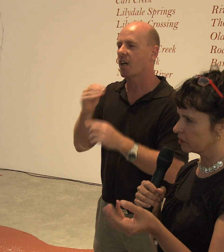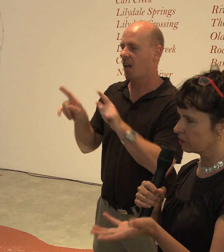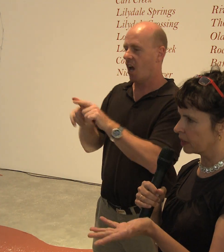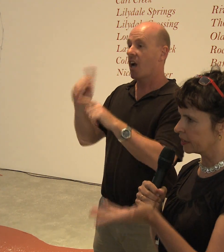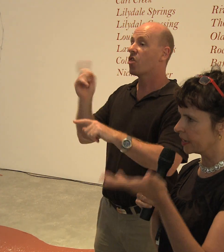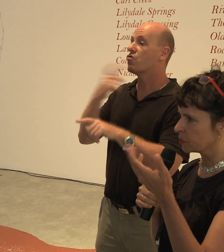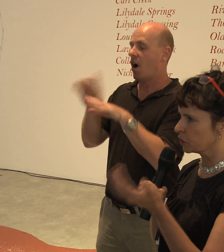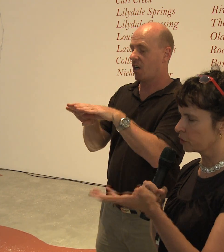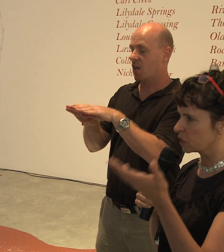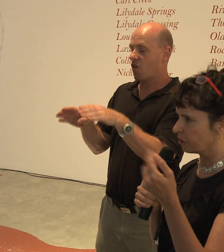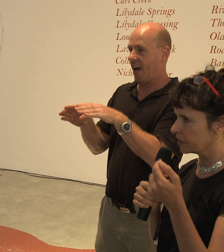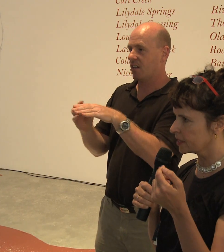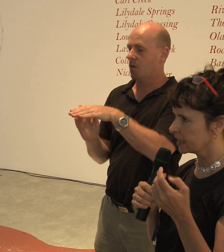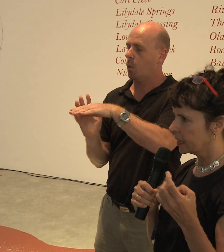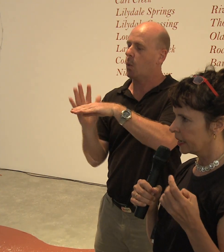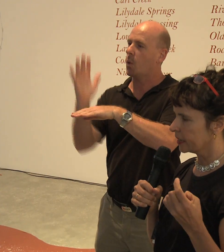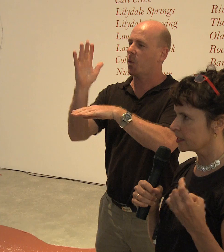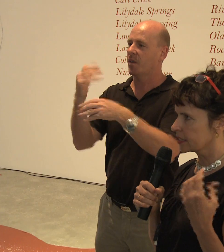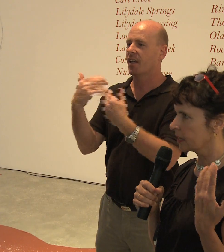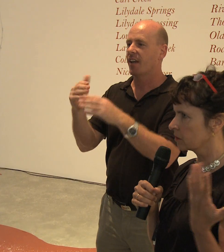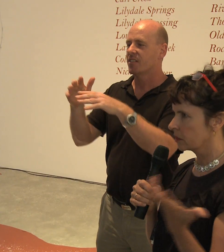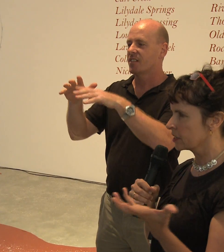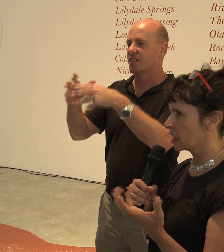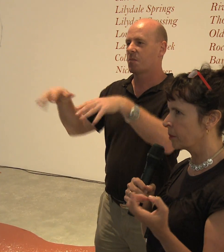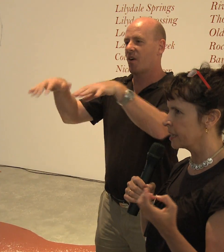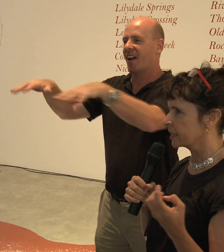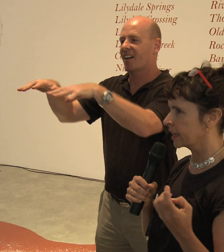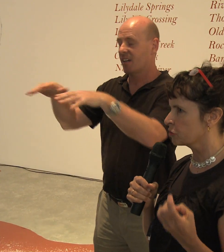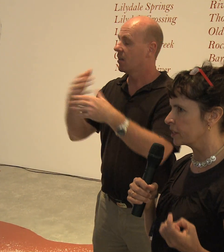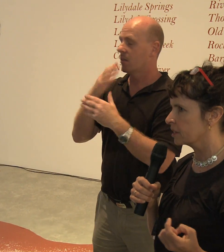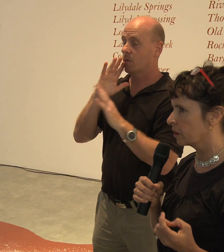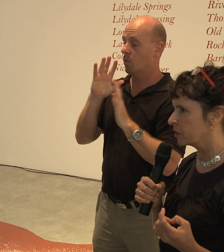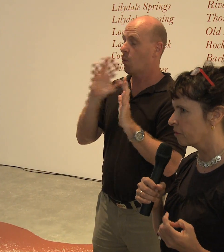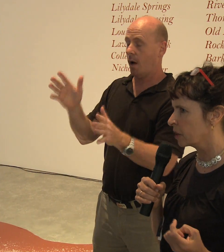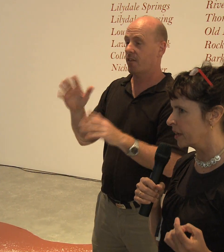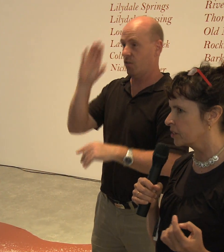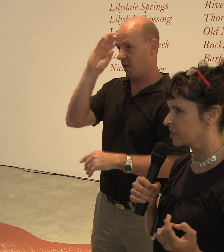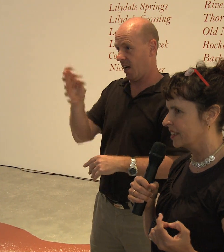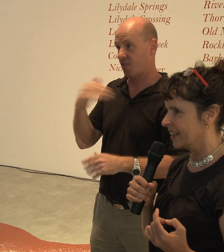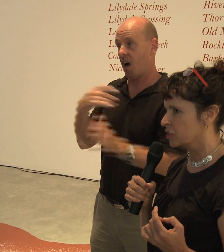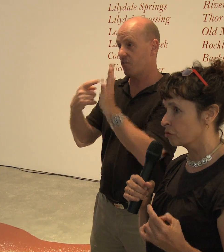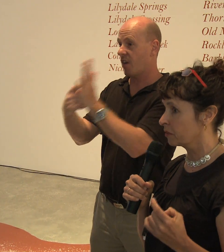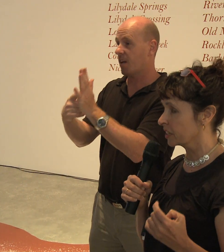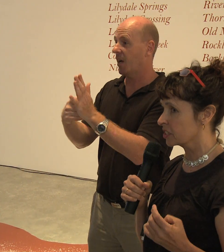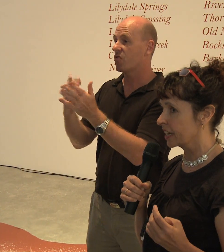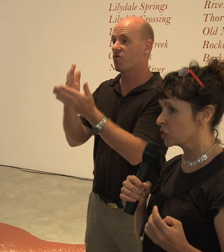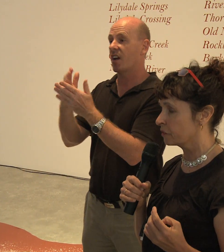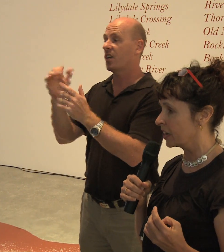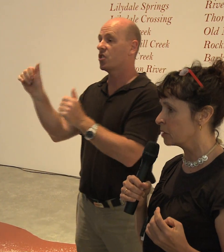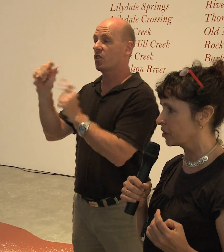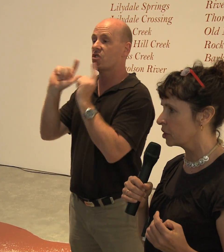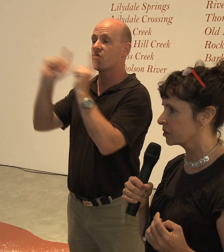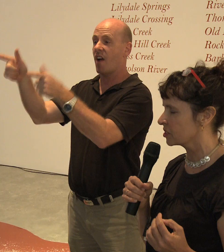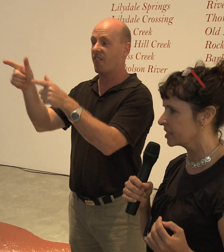rock and has beautiful springs. It's amazing country, so I would recommend it as a travel destination